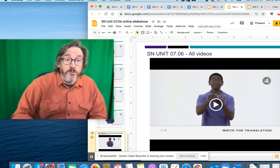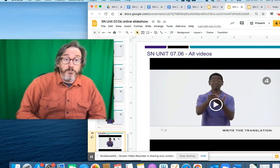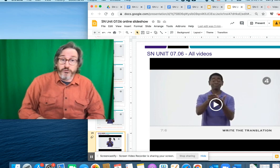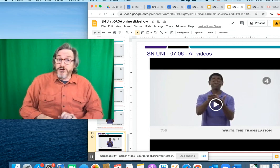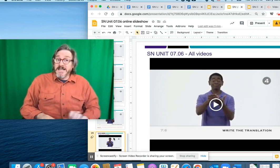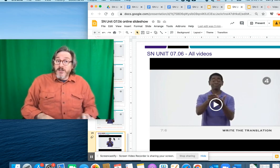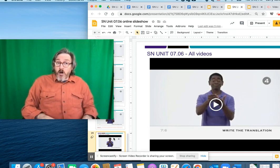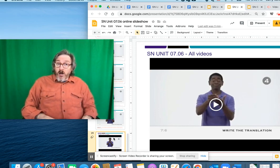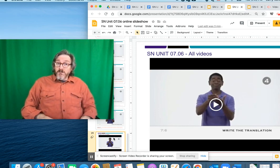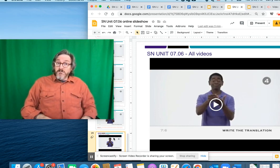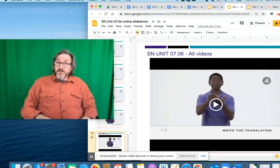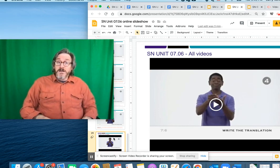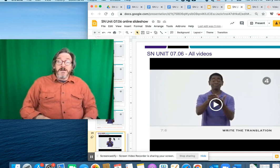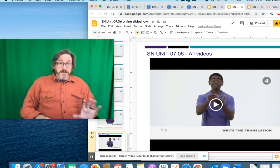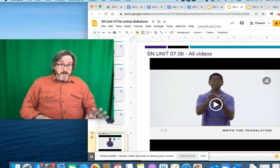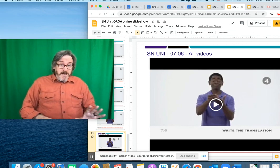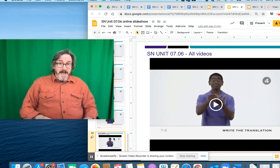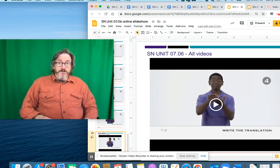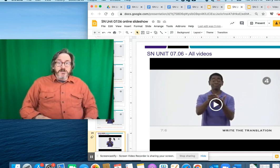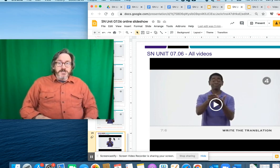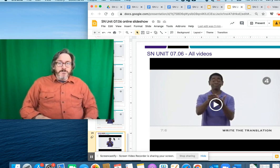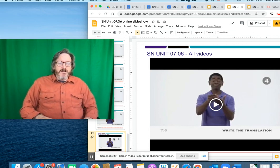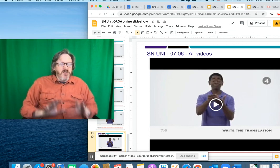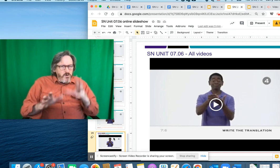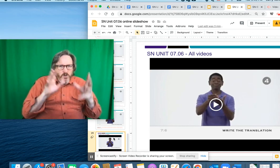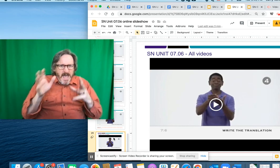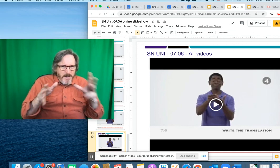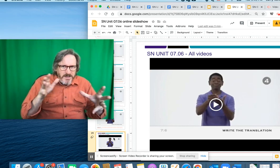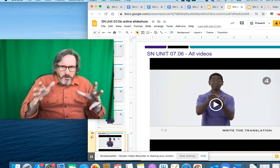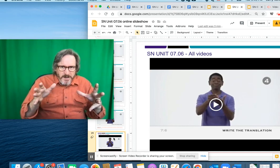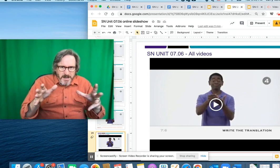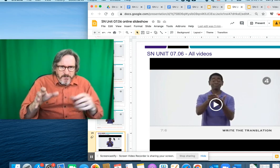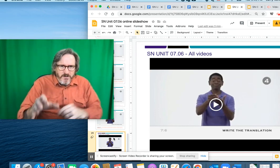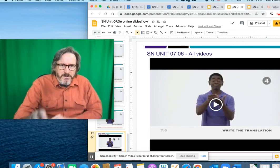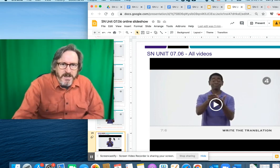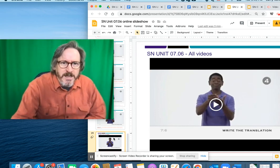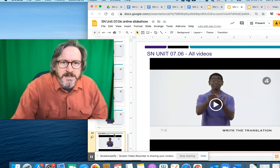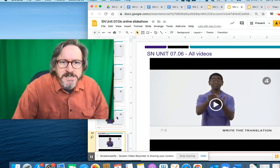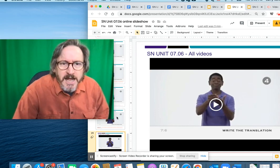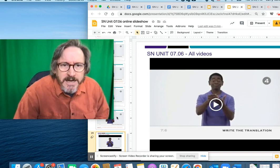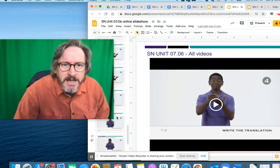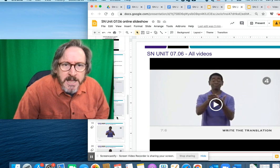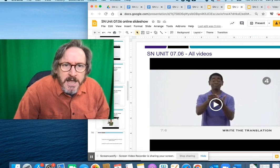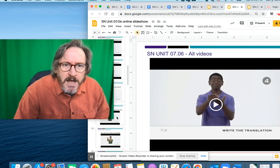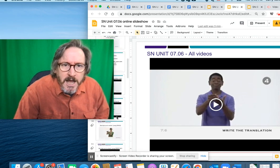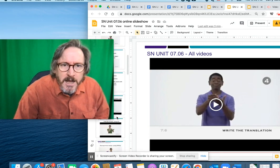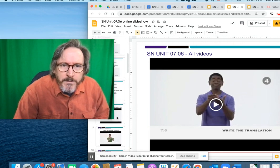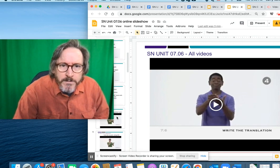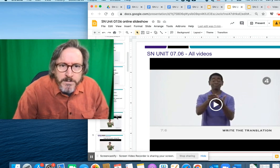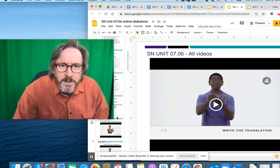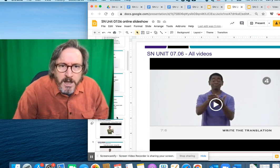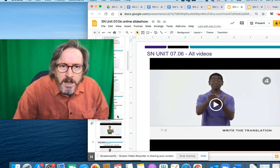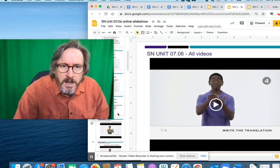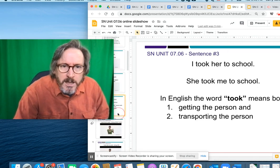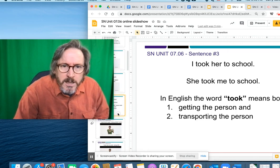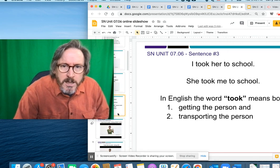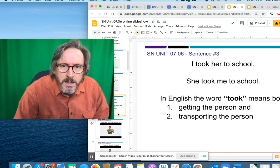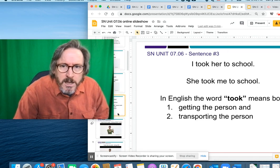Some of them are pretty long, and there's some new vocab that you'll pick up from inside.